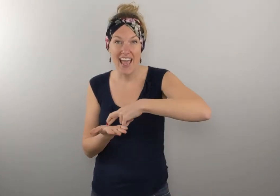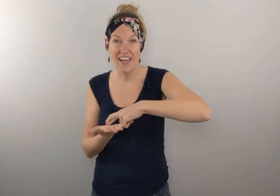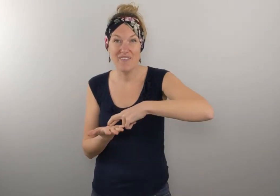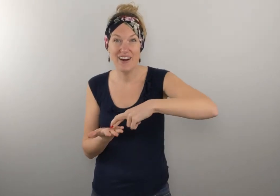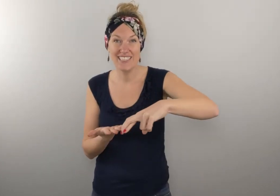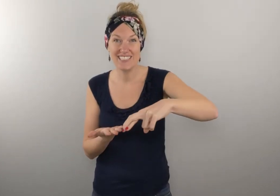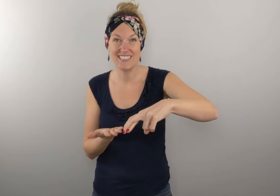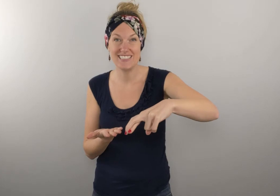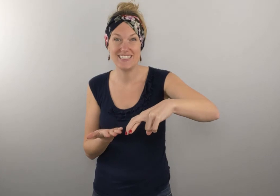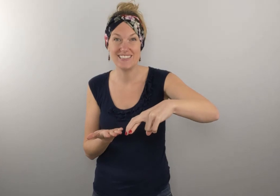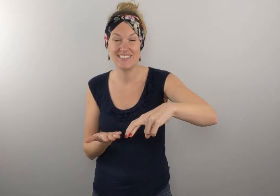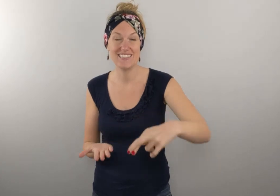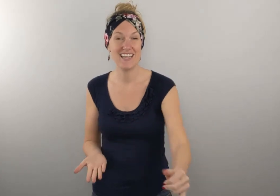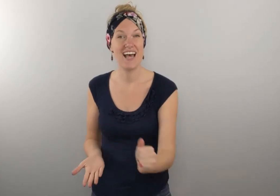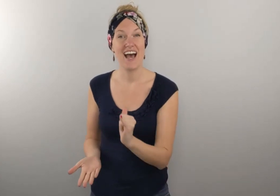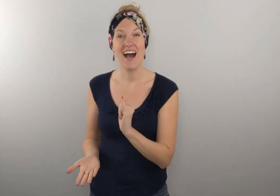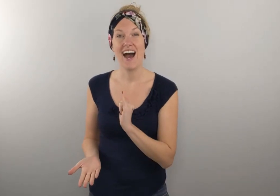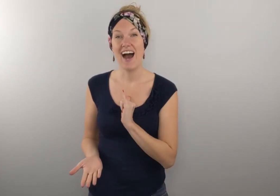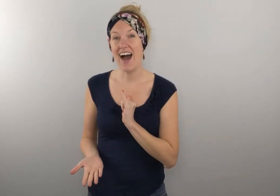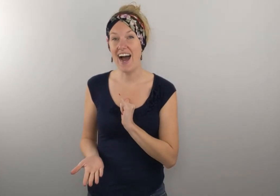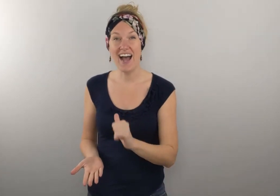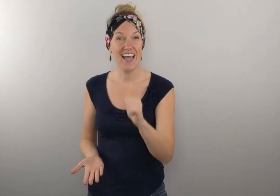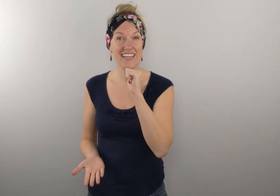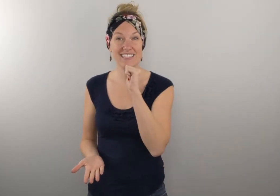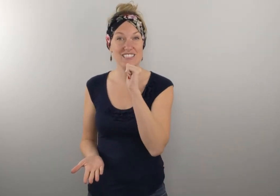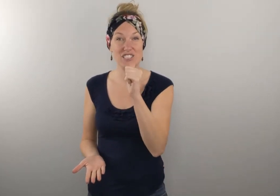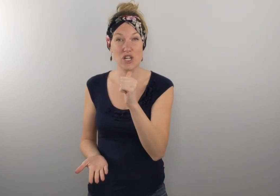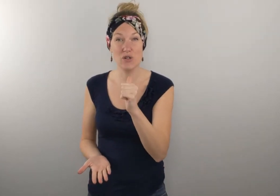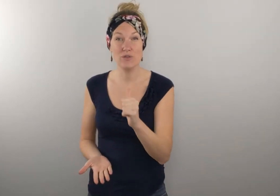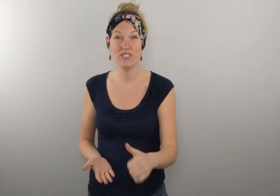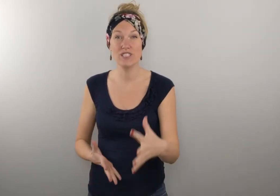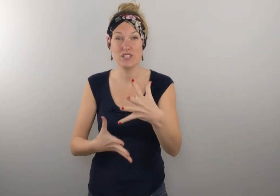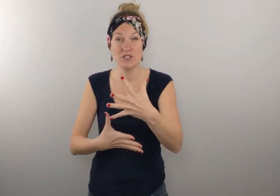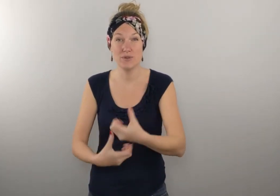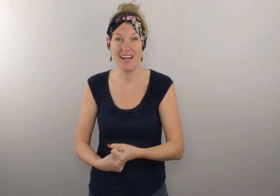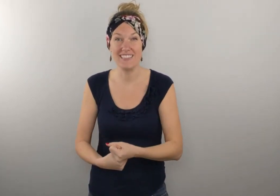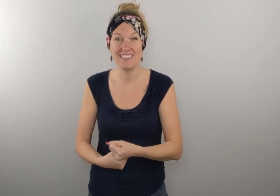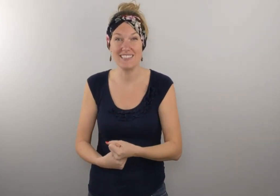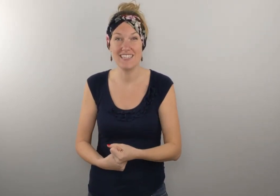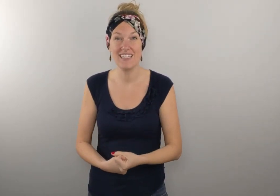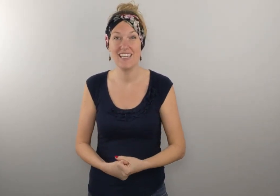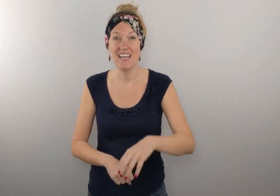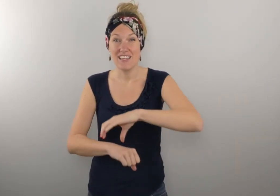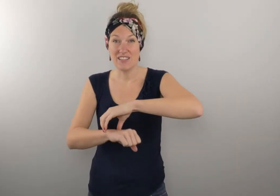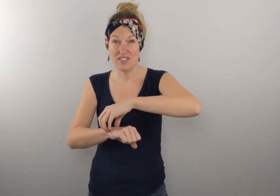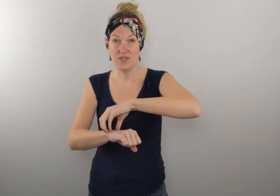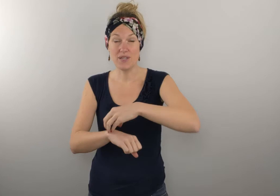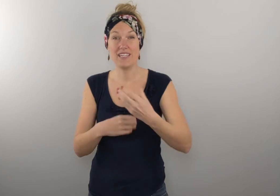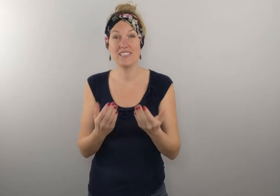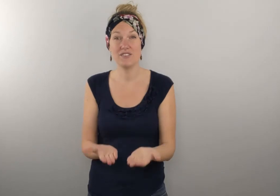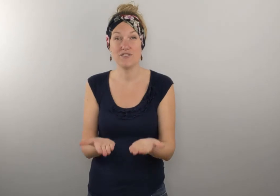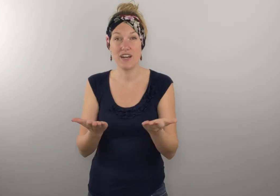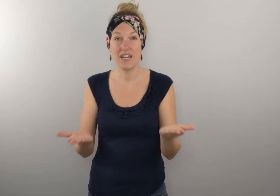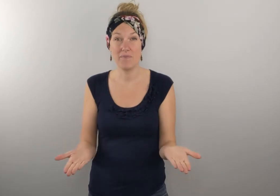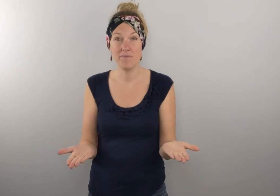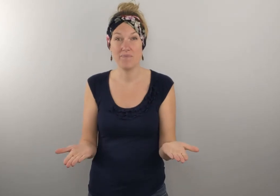and righteousness. I don't trust the sweetest frame,